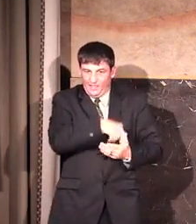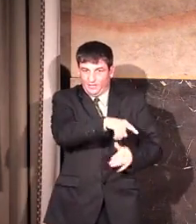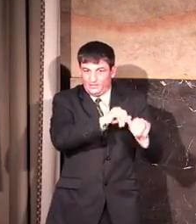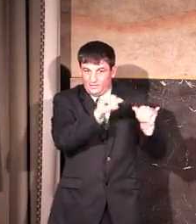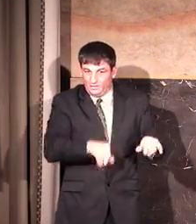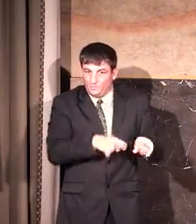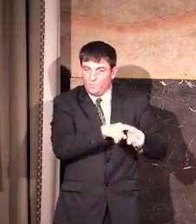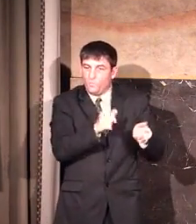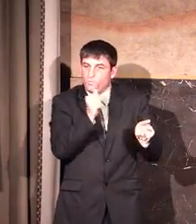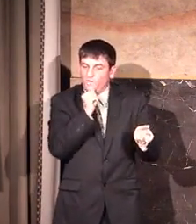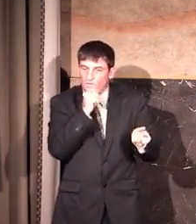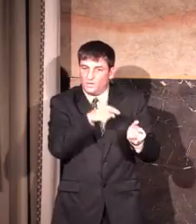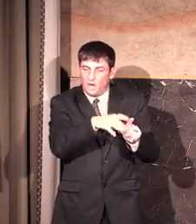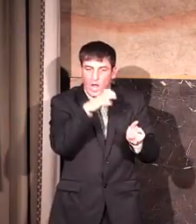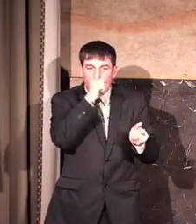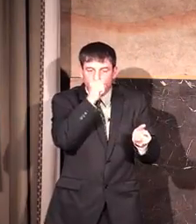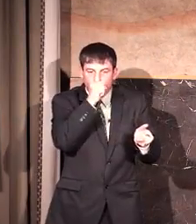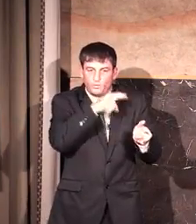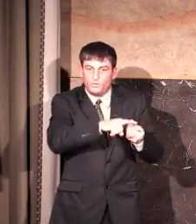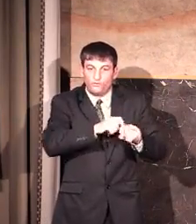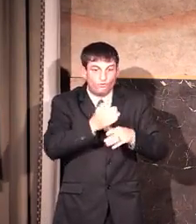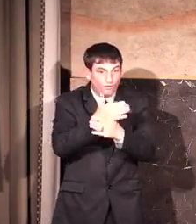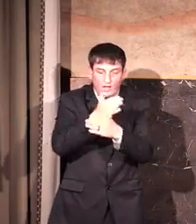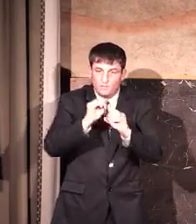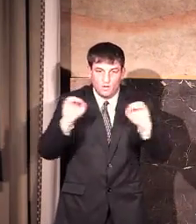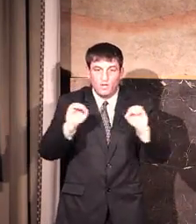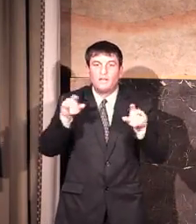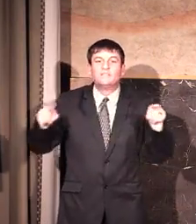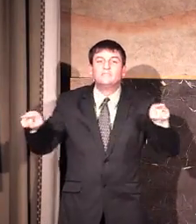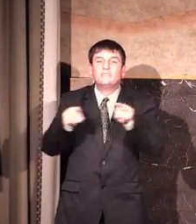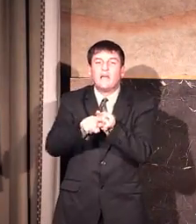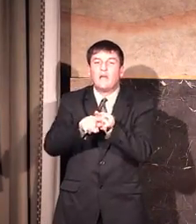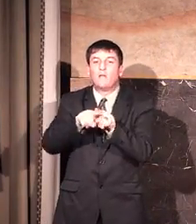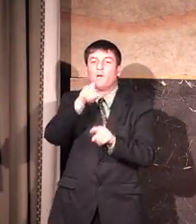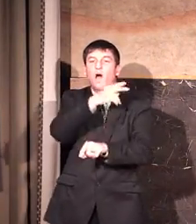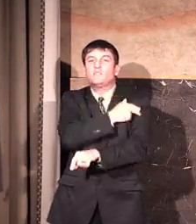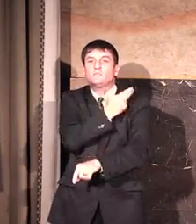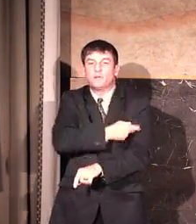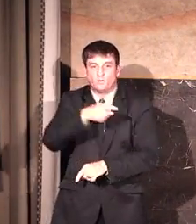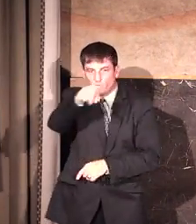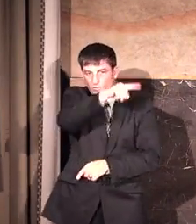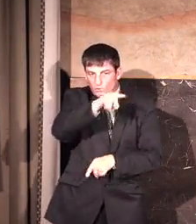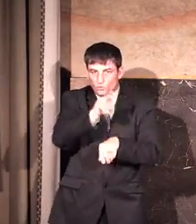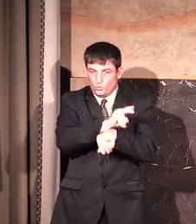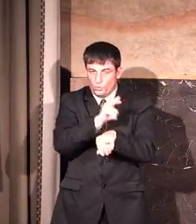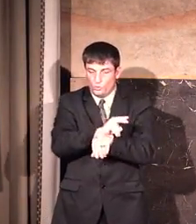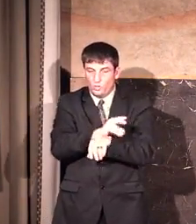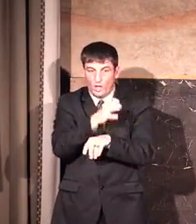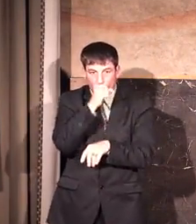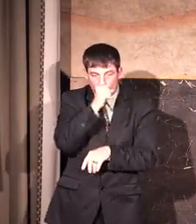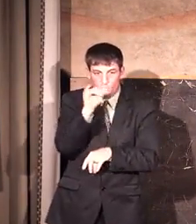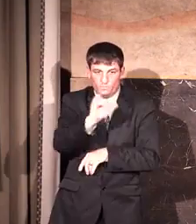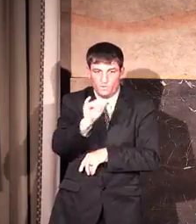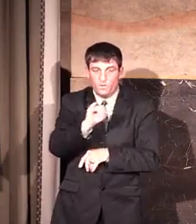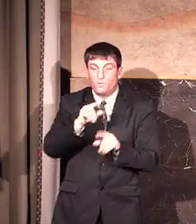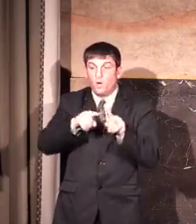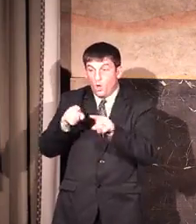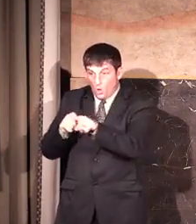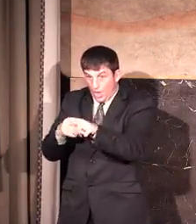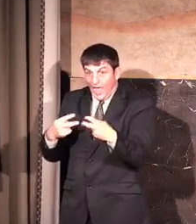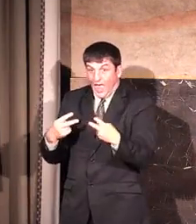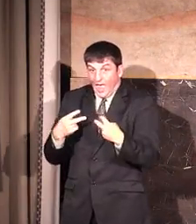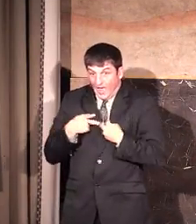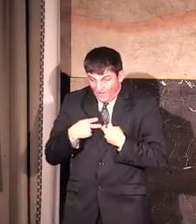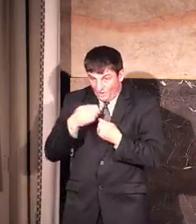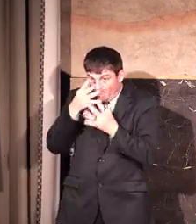the same kind of level of security that hospitals use for your healthcare information. But if you have that information, we're going to ask for that because it makes it easier for us to